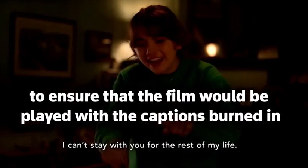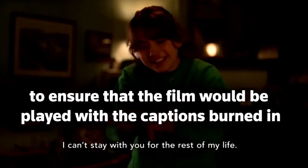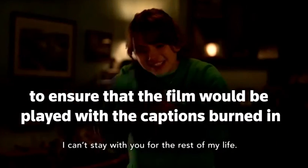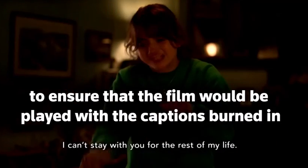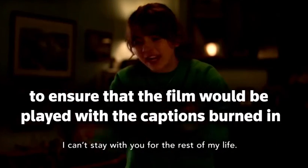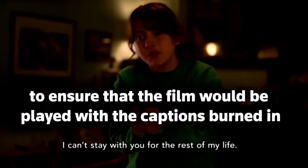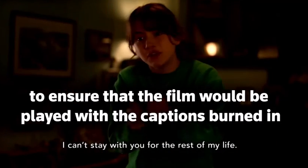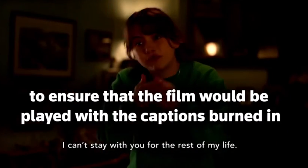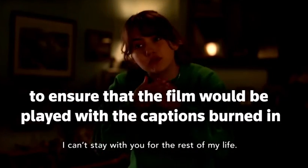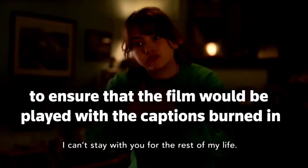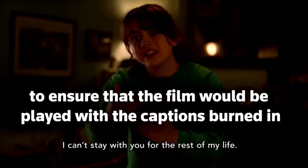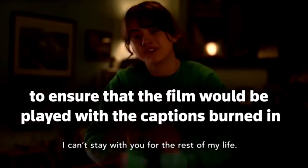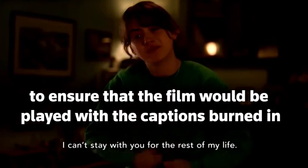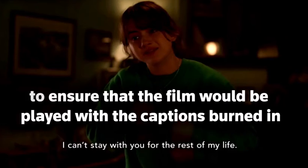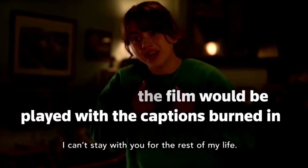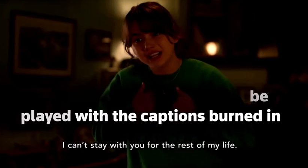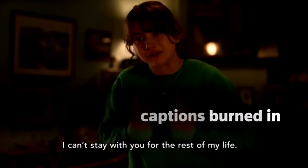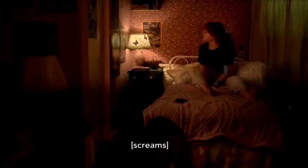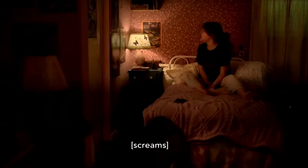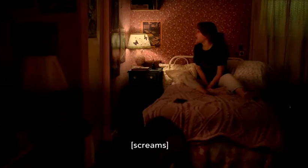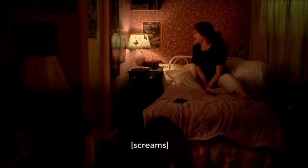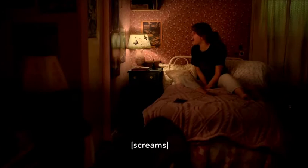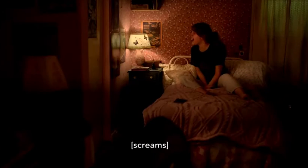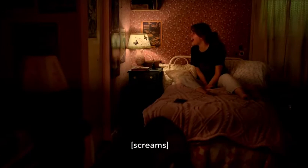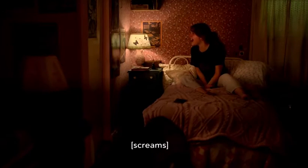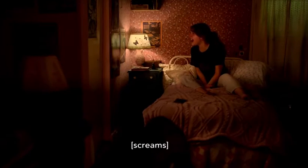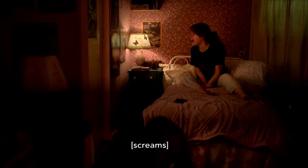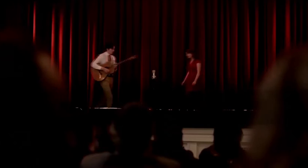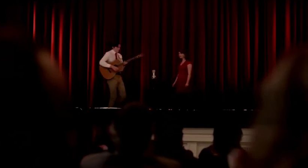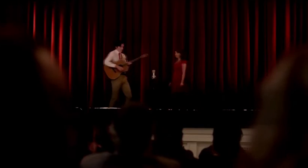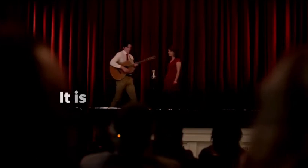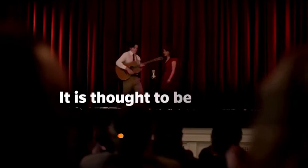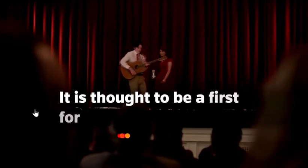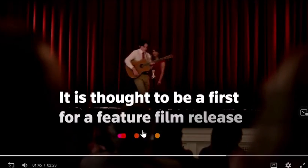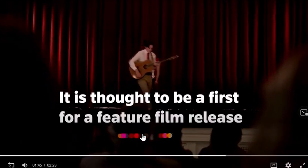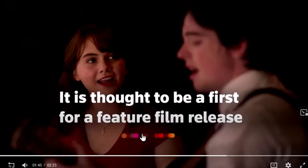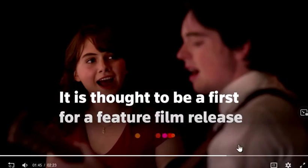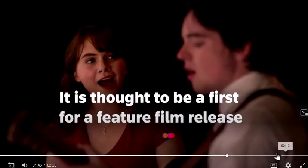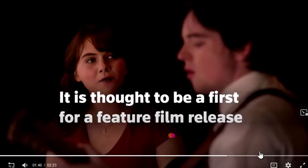I can't stay with you for the rest of my life.